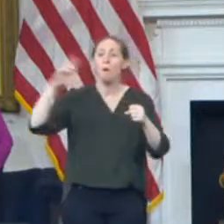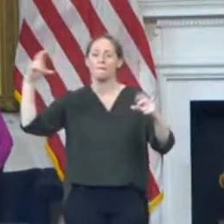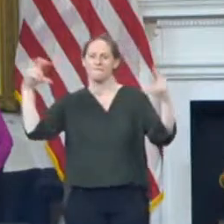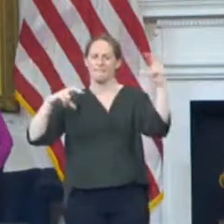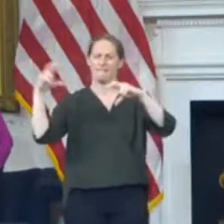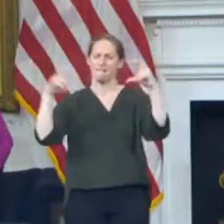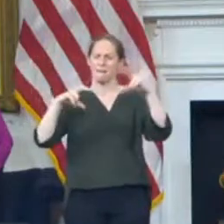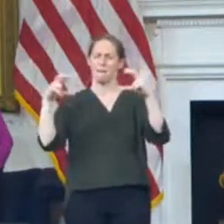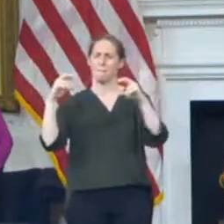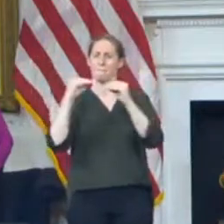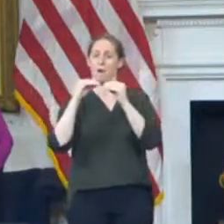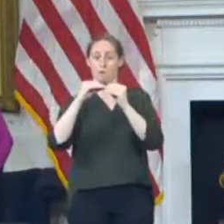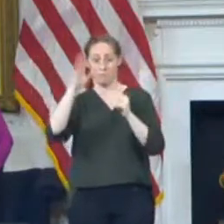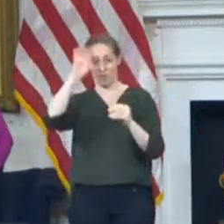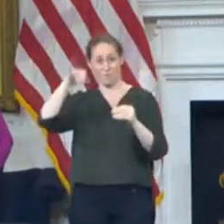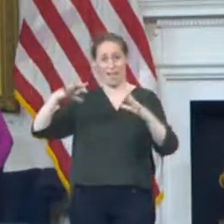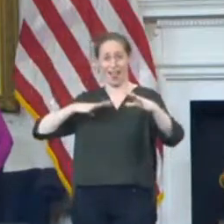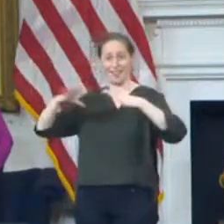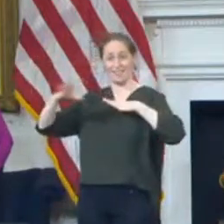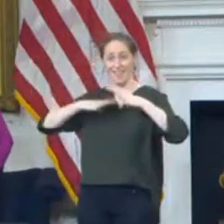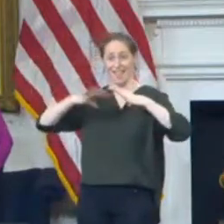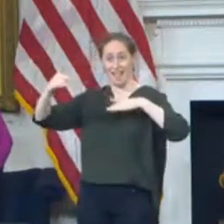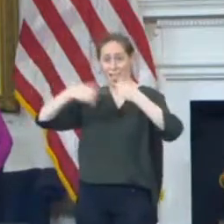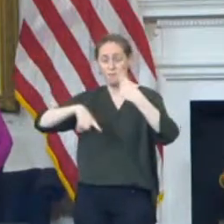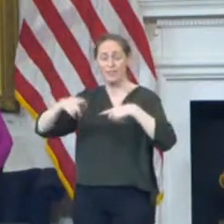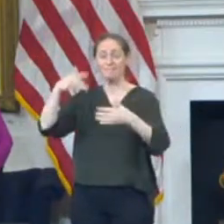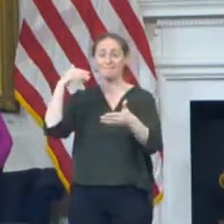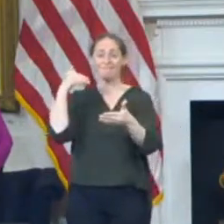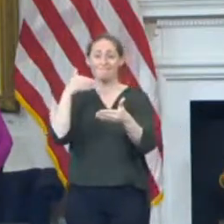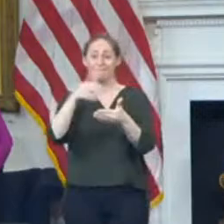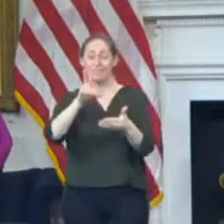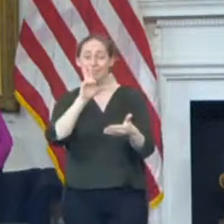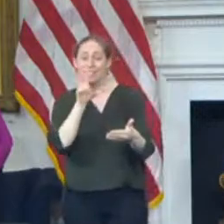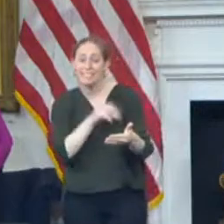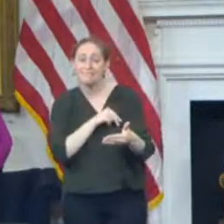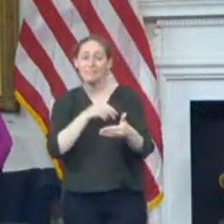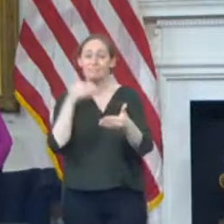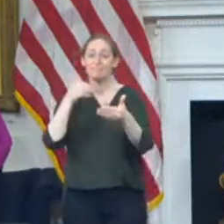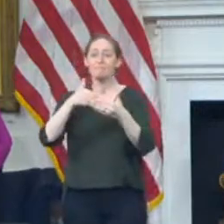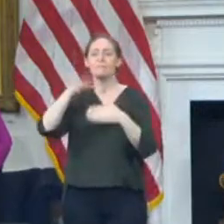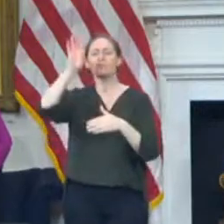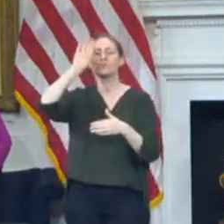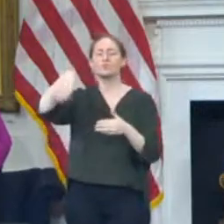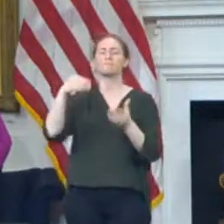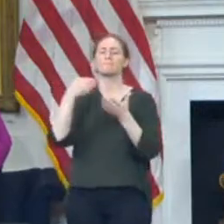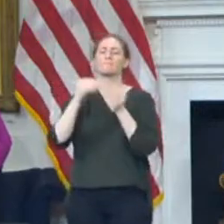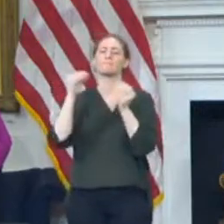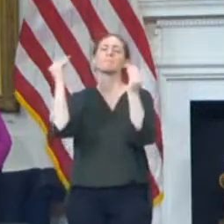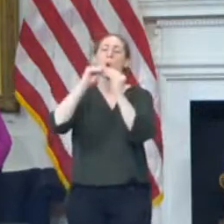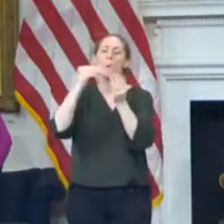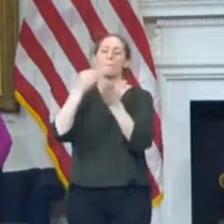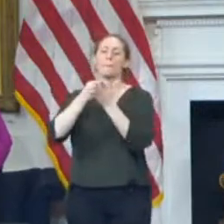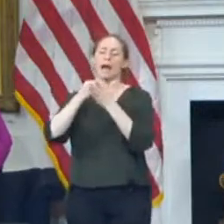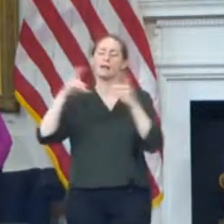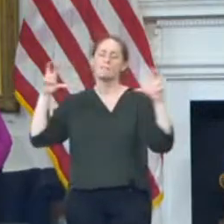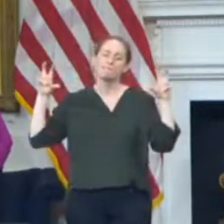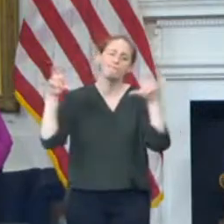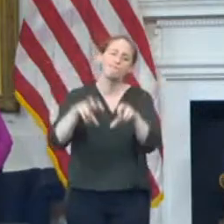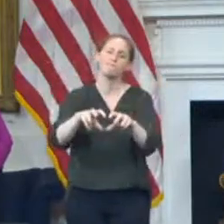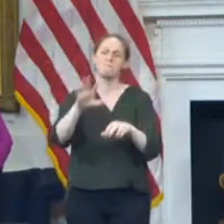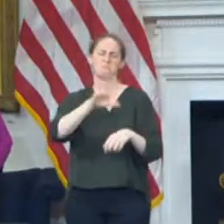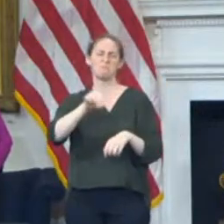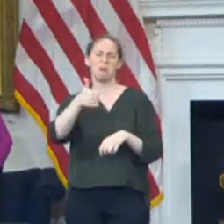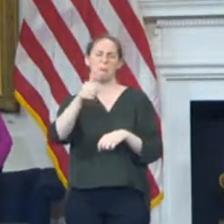investment. And with the holiday season approaching today, we are more than doubling our state commitment with this additional $10 million.